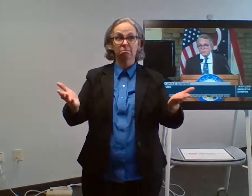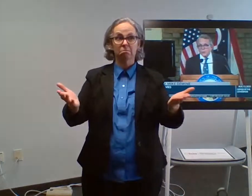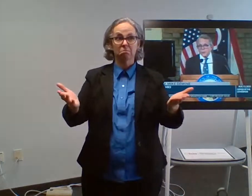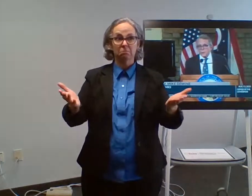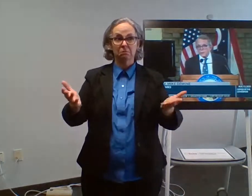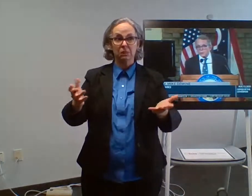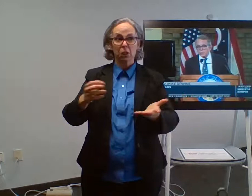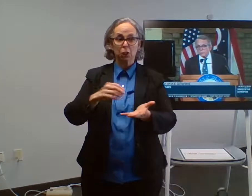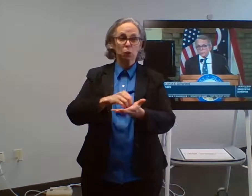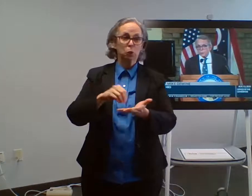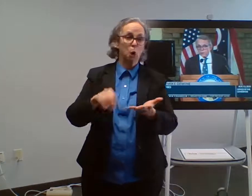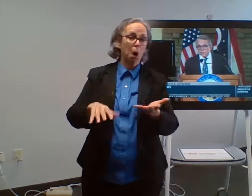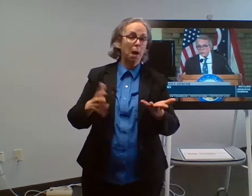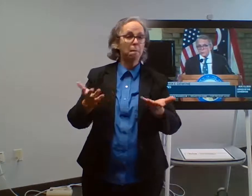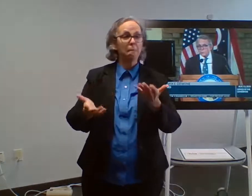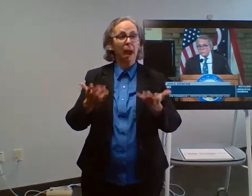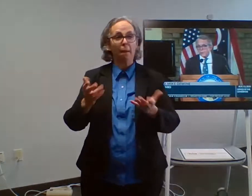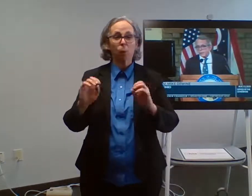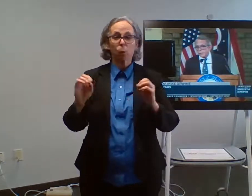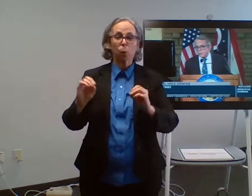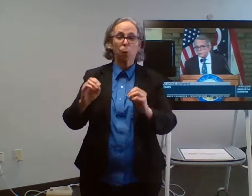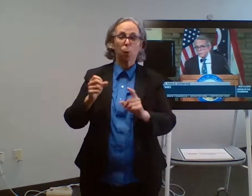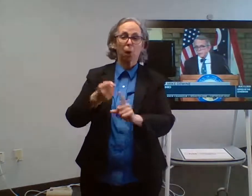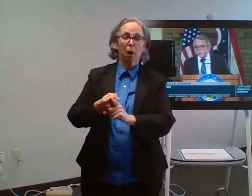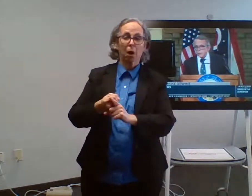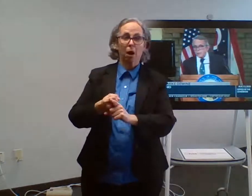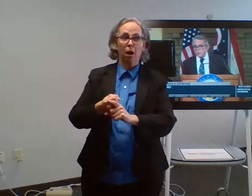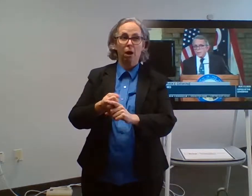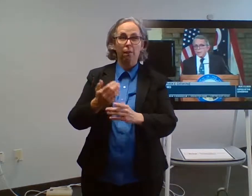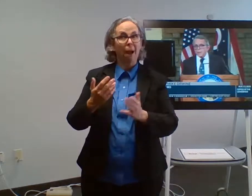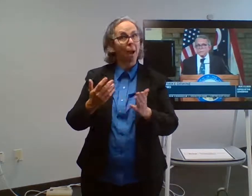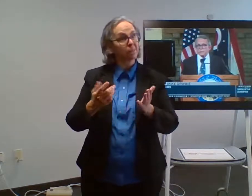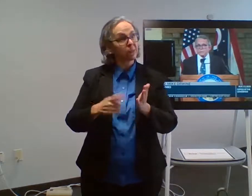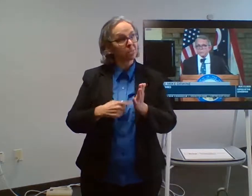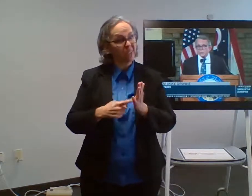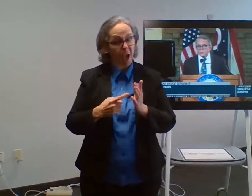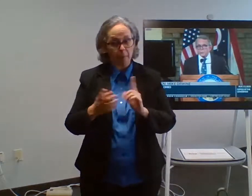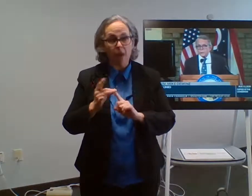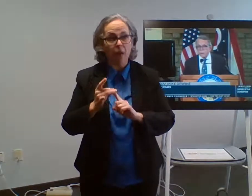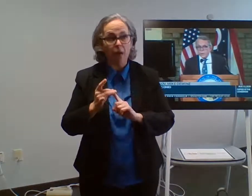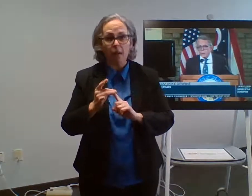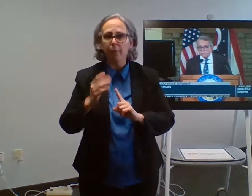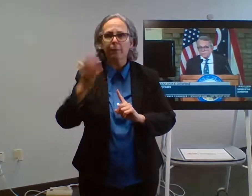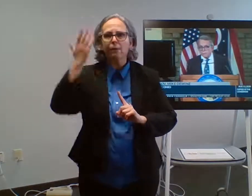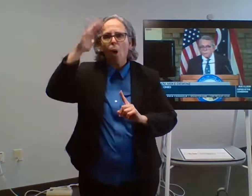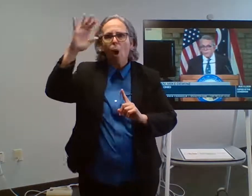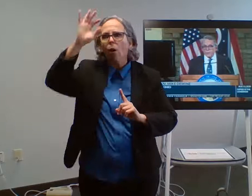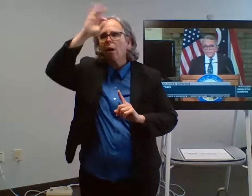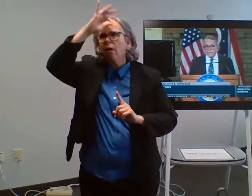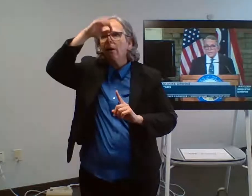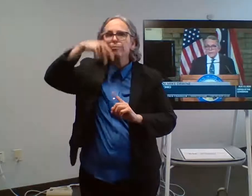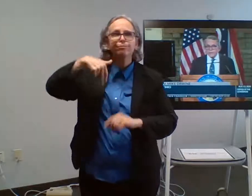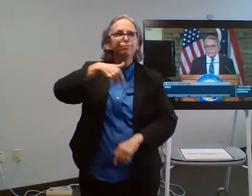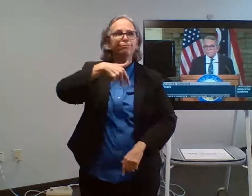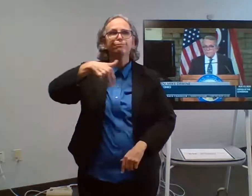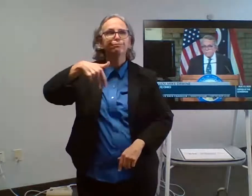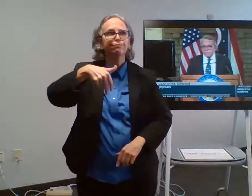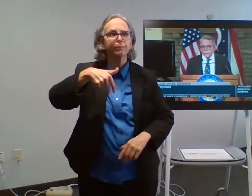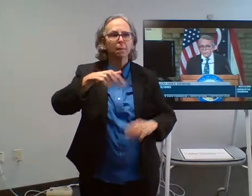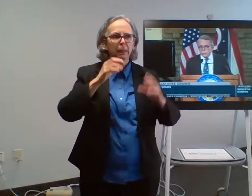COVID. Don't have the symptoms many times. But the 50-year-old teacher may,